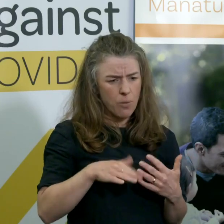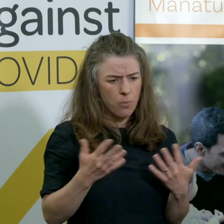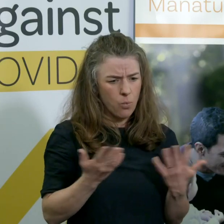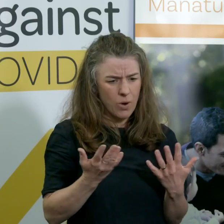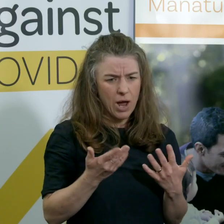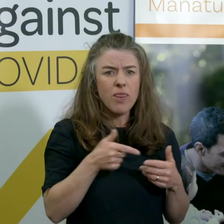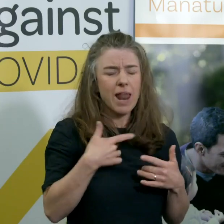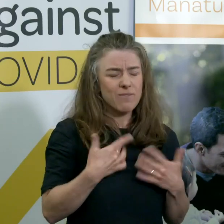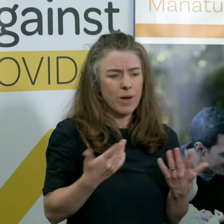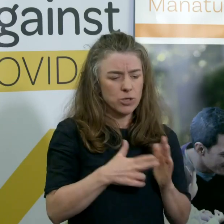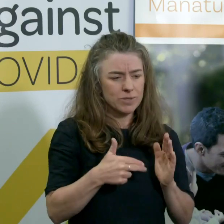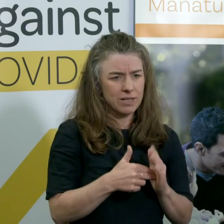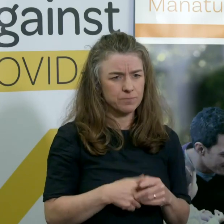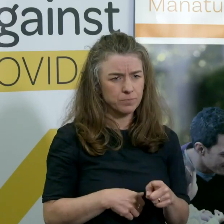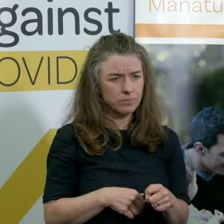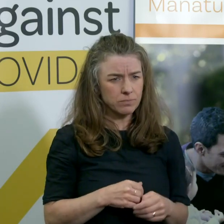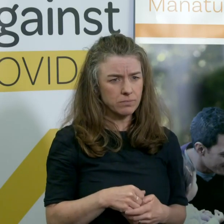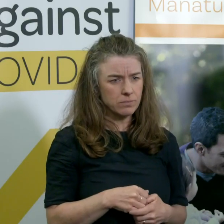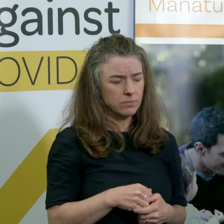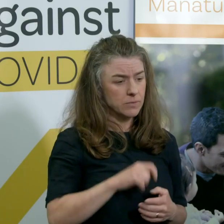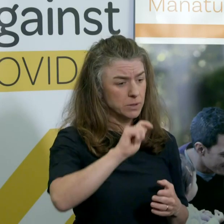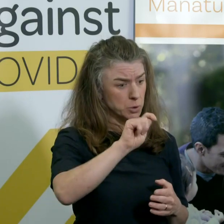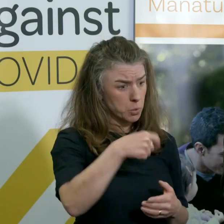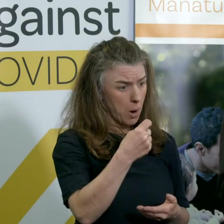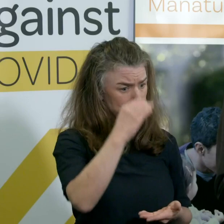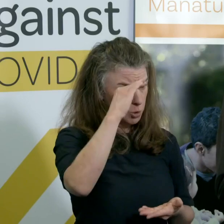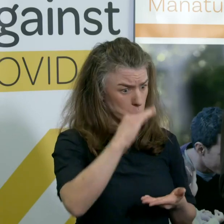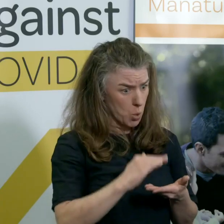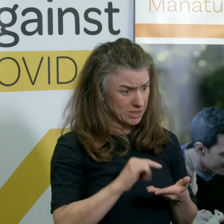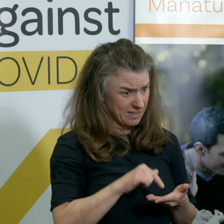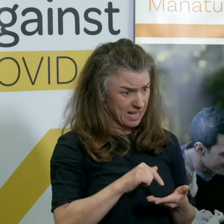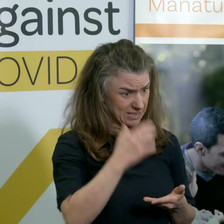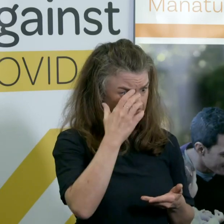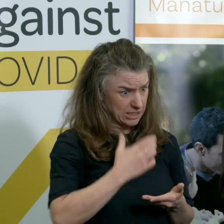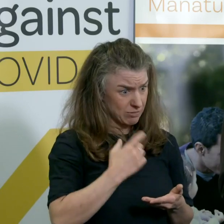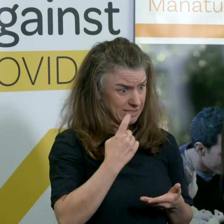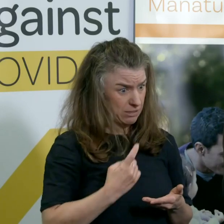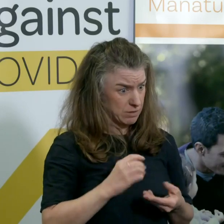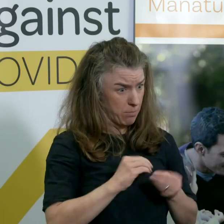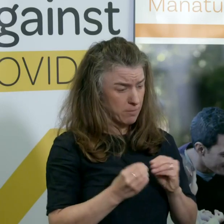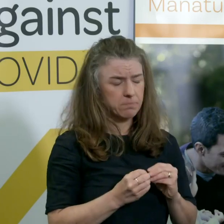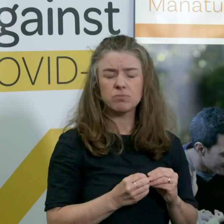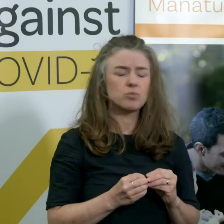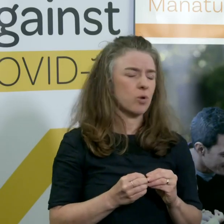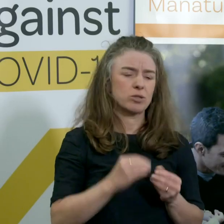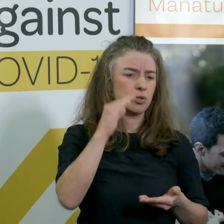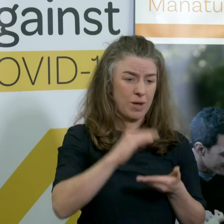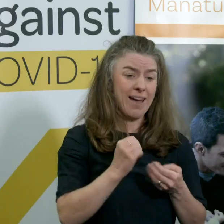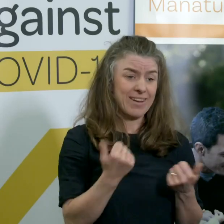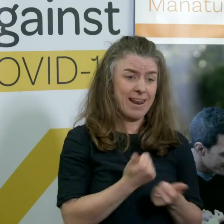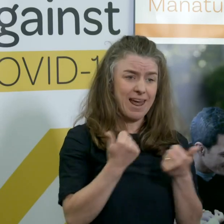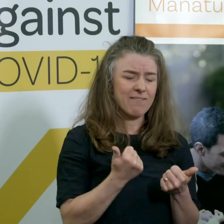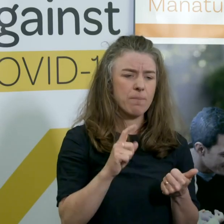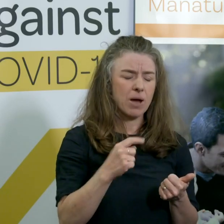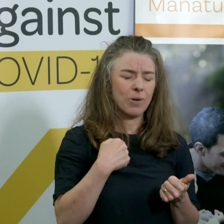at this point in time. How serious is the shortage of swabs for testing COVID-19? We don't have a shortage of swabs at the moment. We're just making sure that we can continue